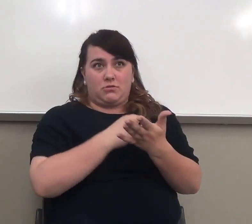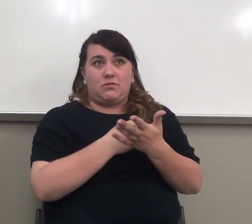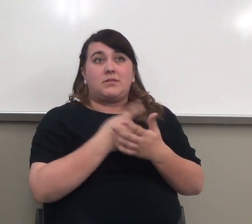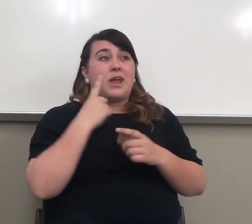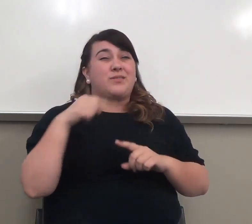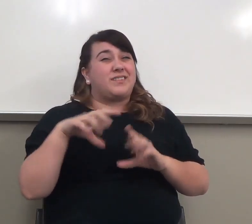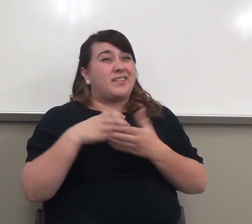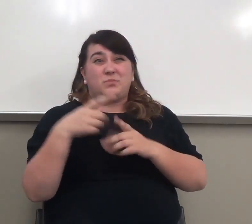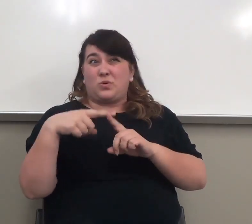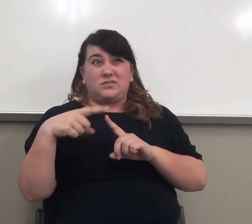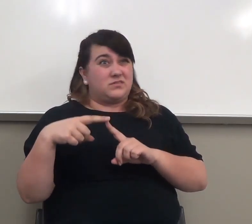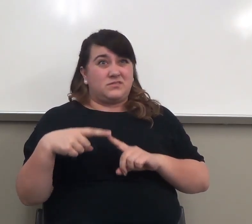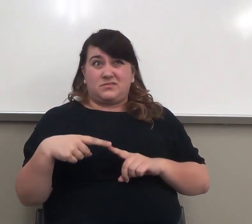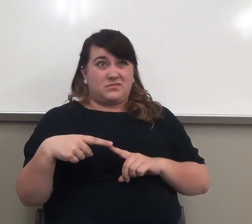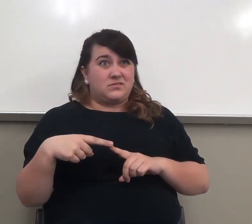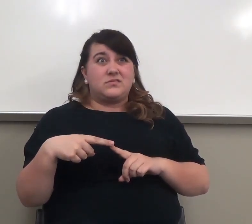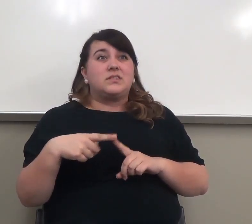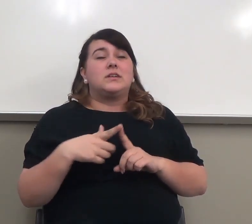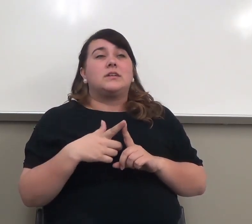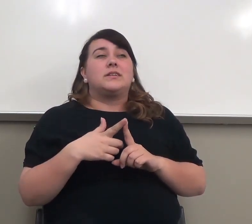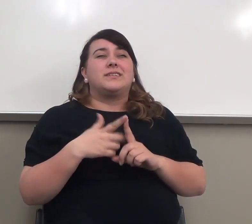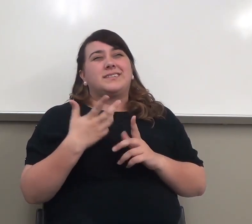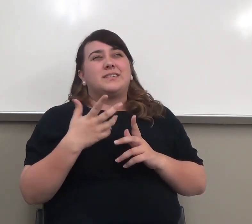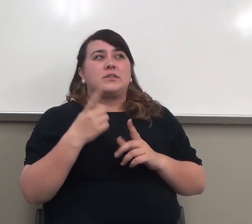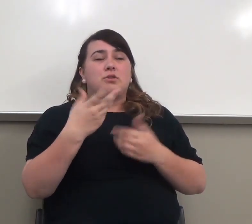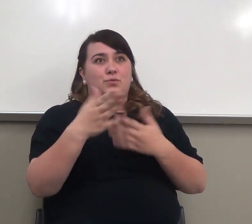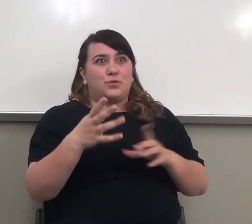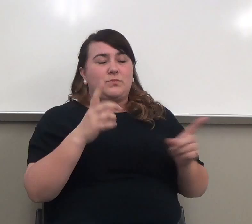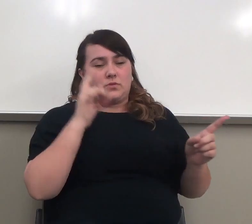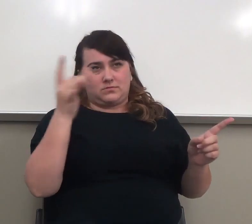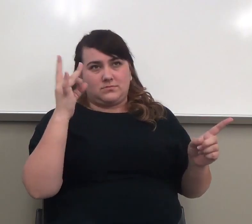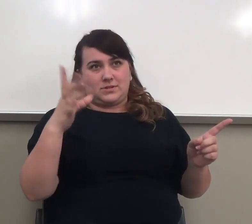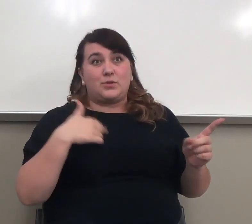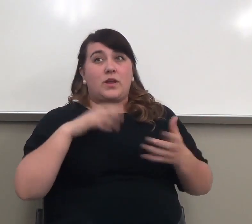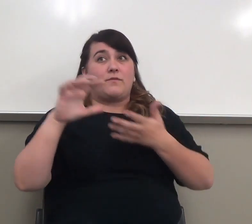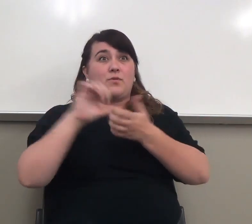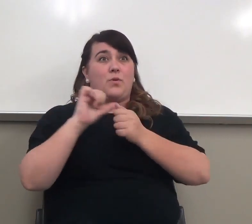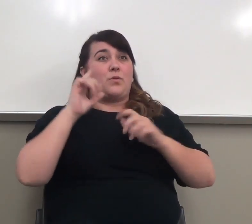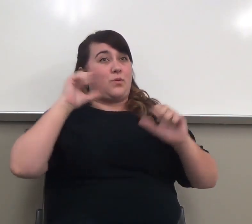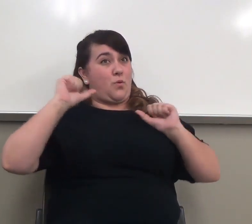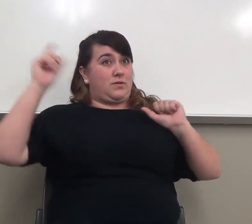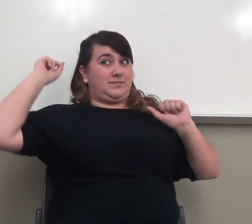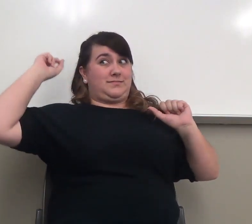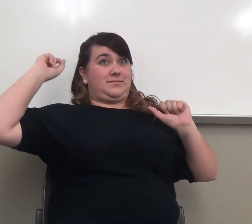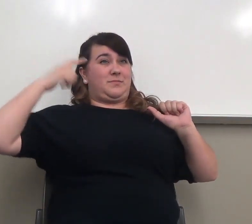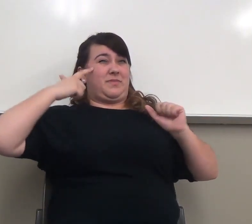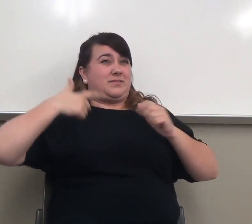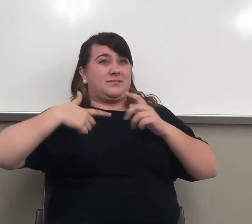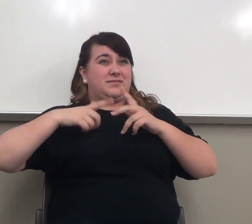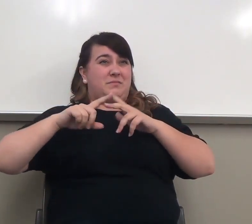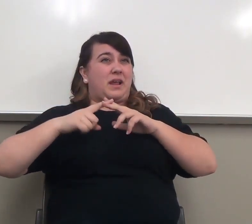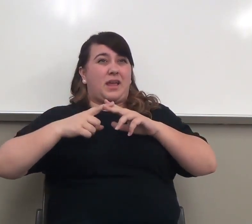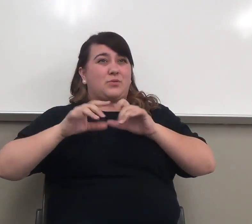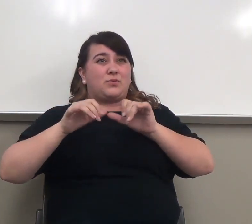class, this is one thing about this room. There's this noise over here because the mechanical room is here, and then there's